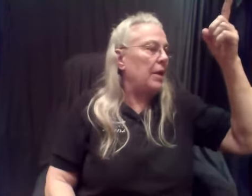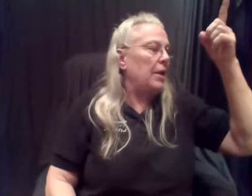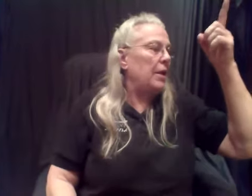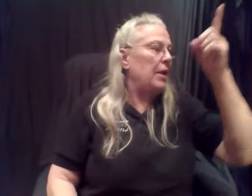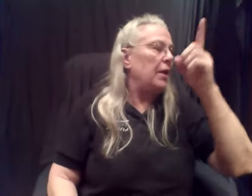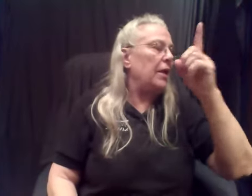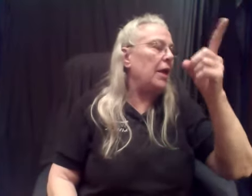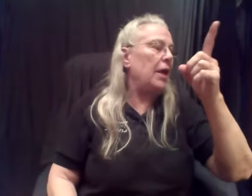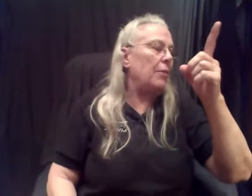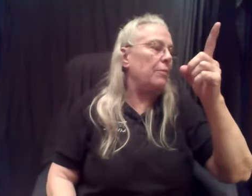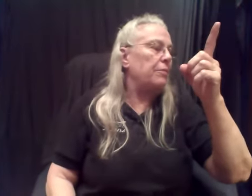Him.